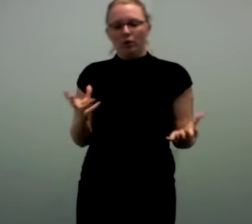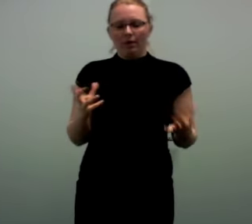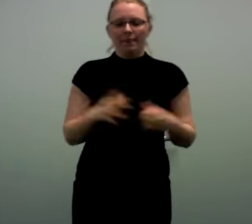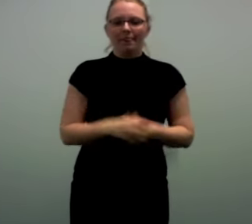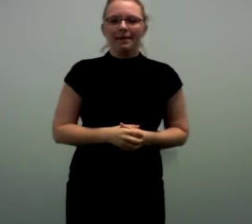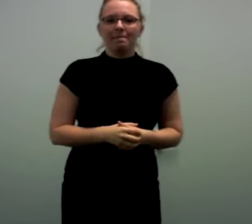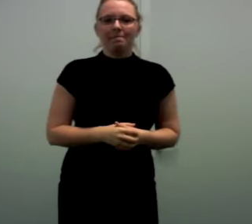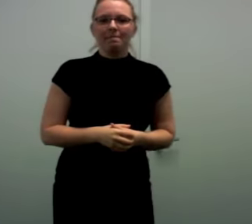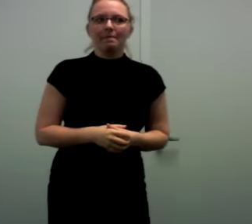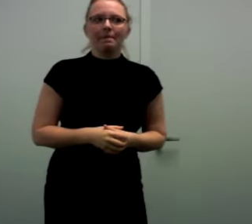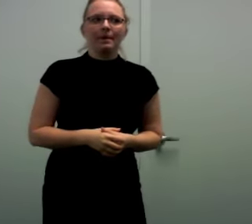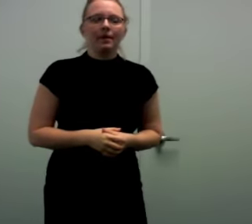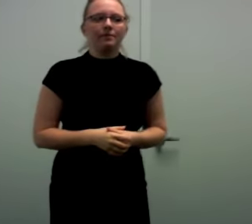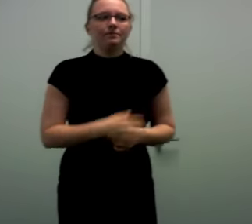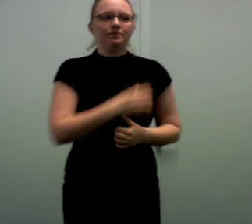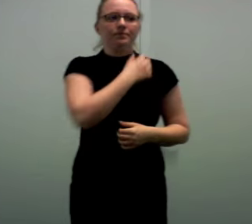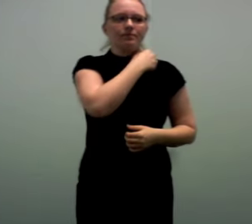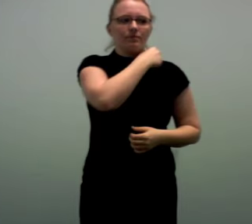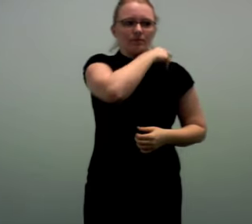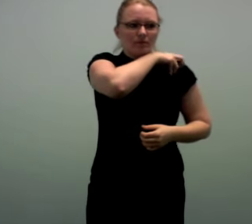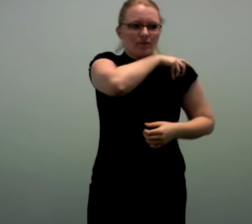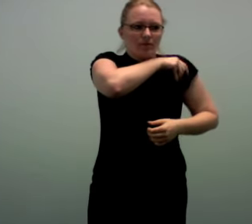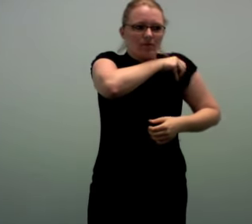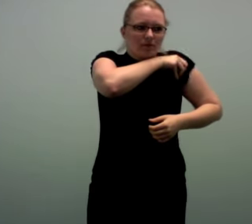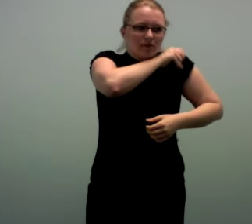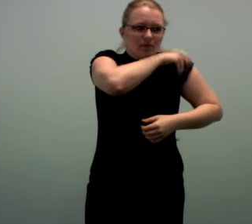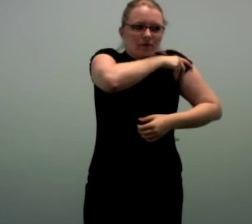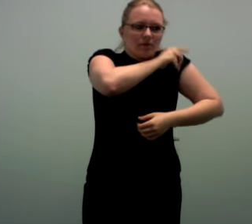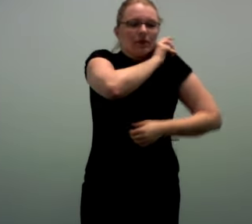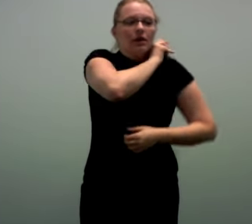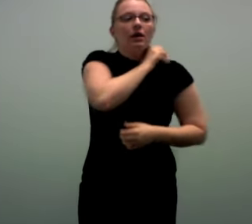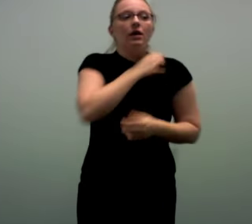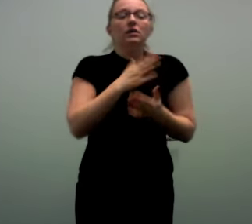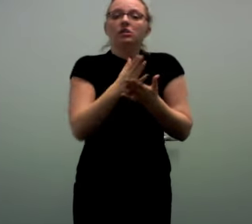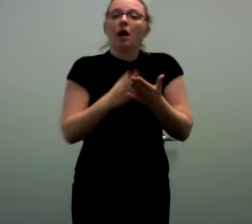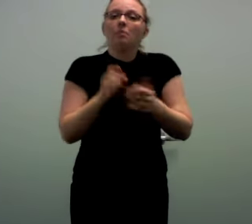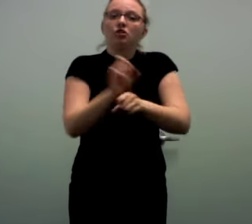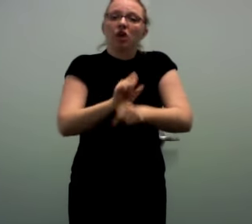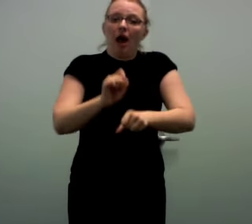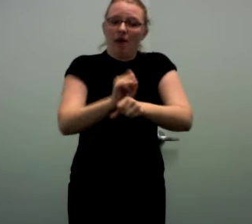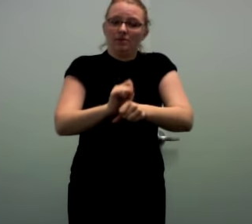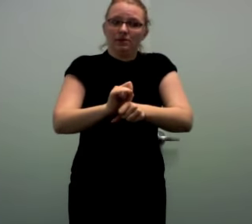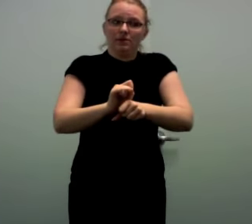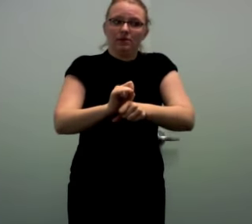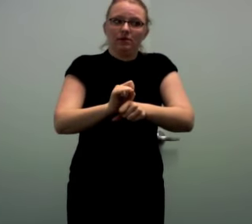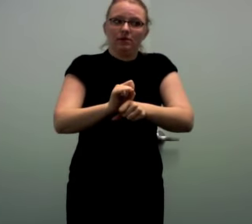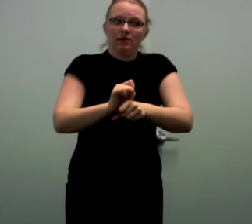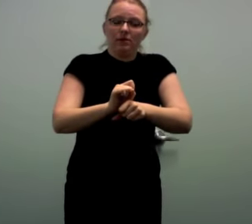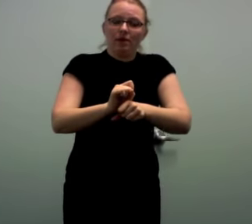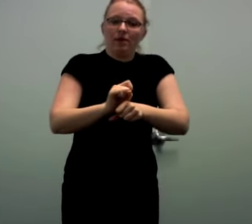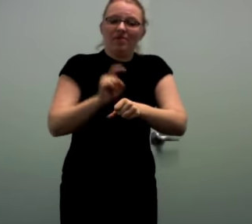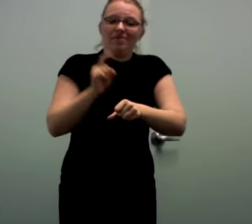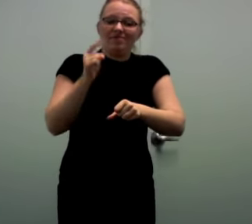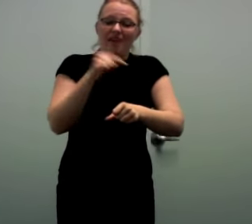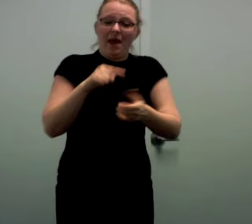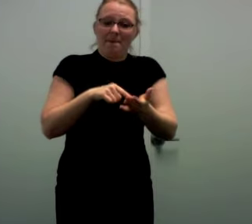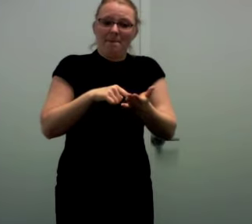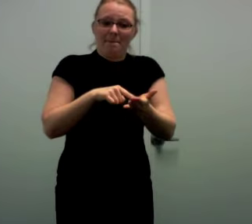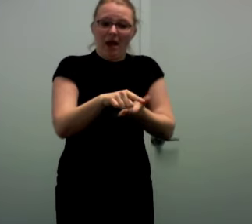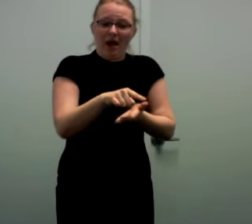the Packers enforced, there were some jobs that it paid only to do once in a long